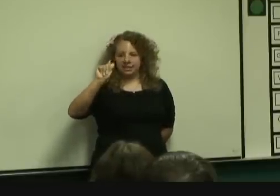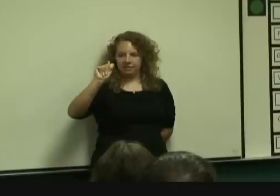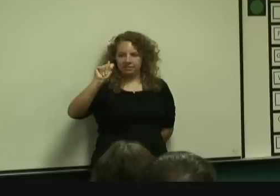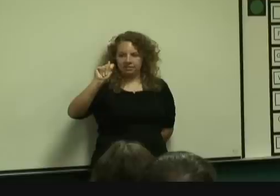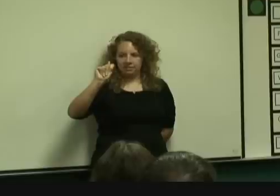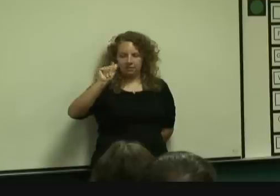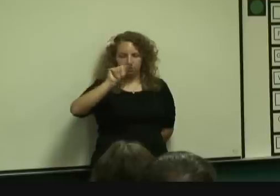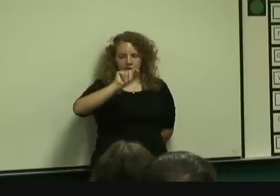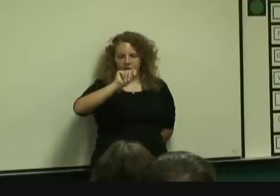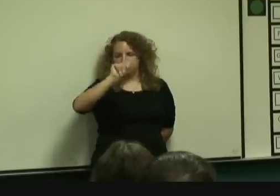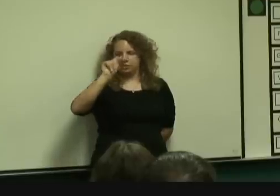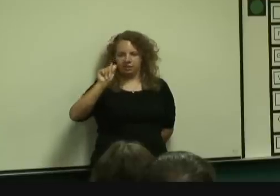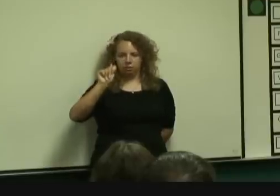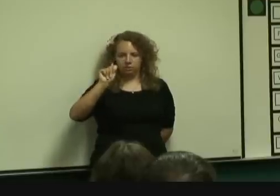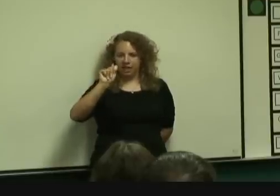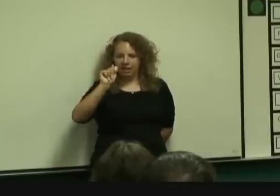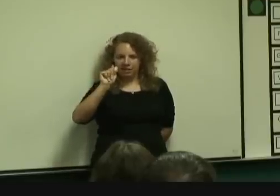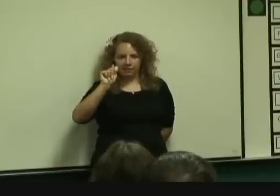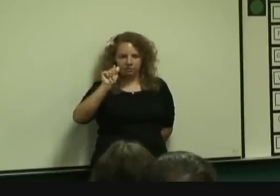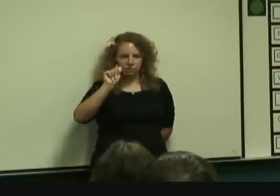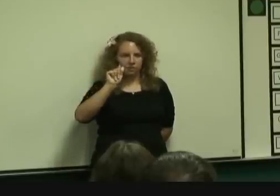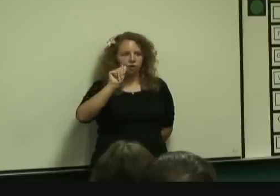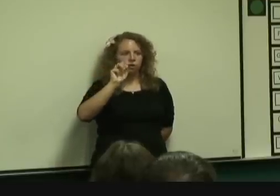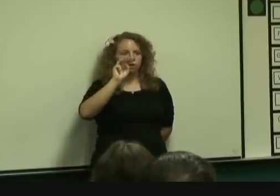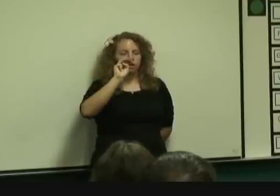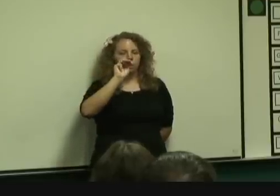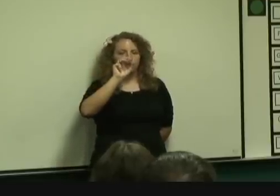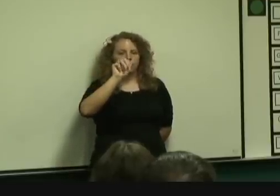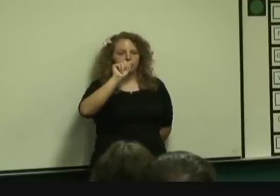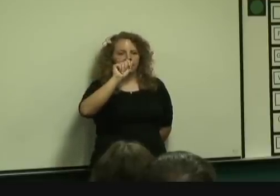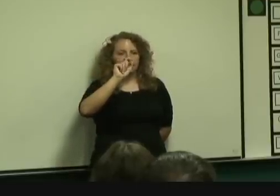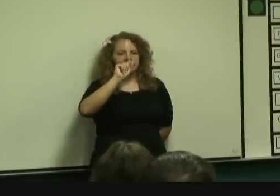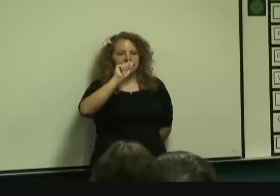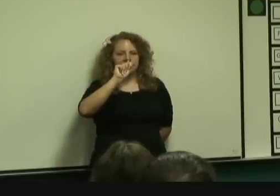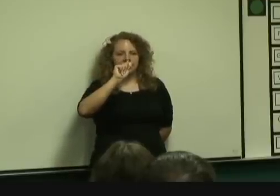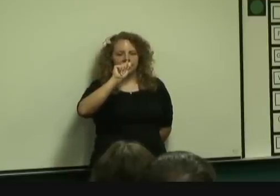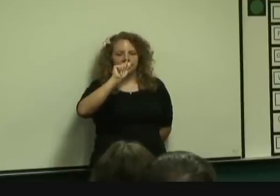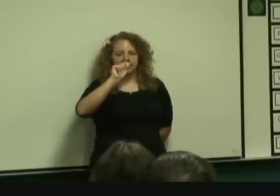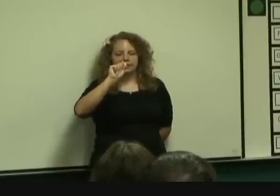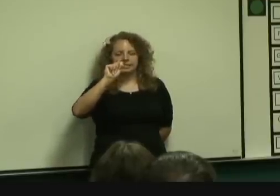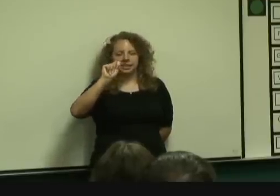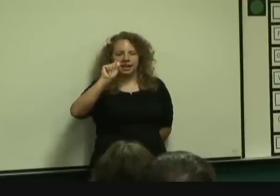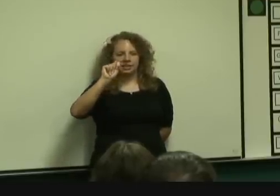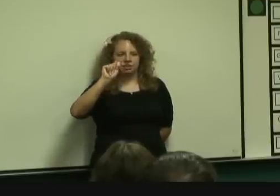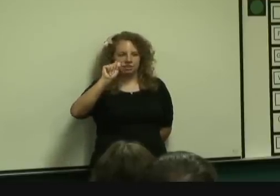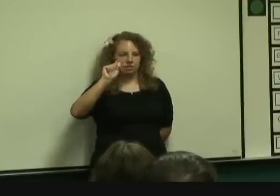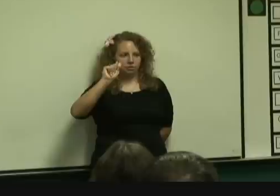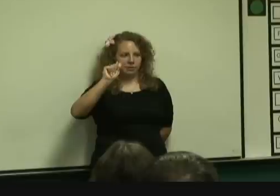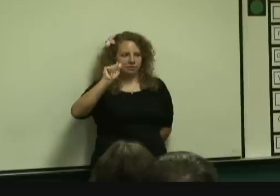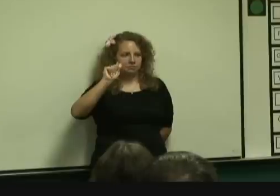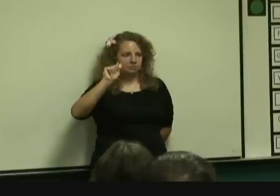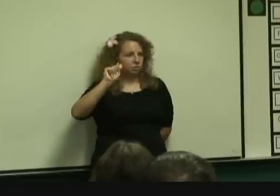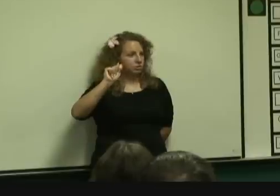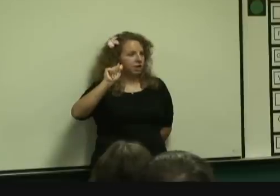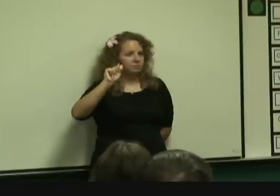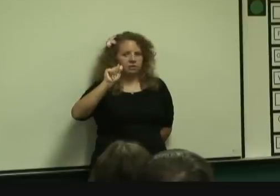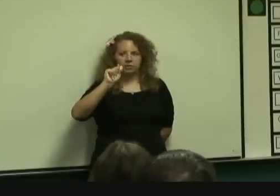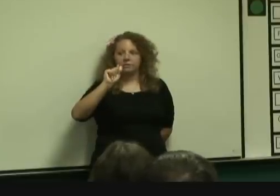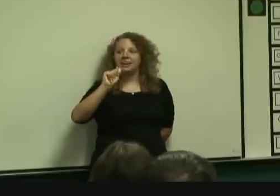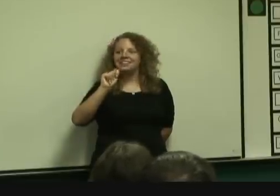M-A-T-T and move it over just like a little tiny bounce over, or you can go M-A-T and slide it just a little bit. So it's up to you, either way.